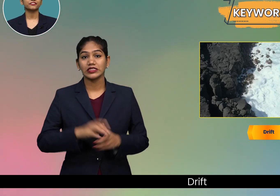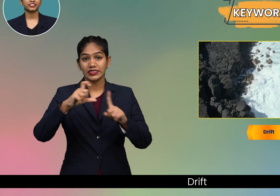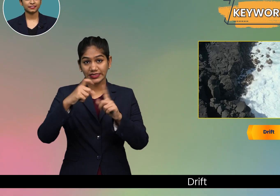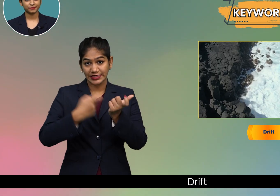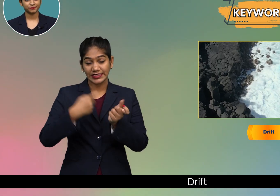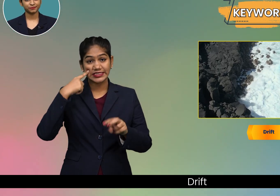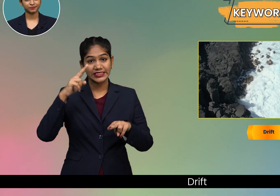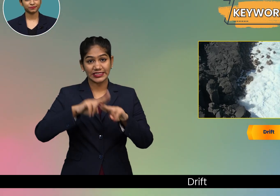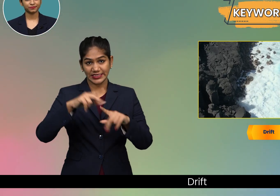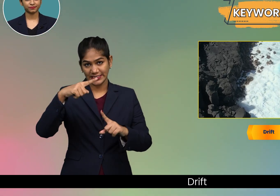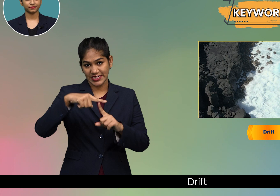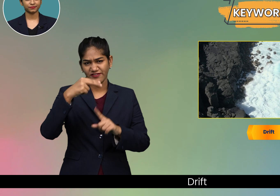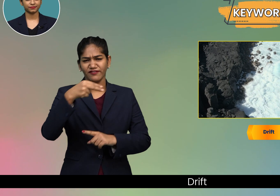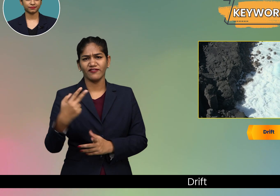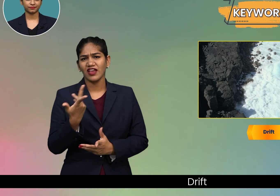Drift: